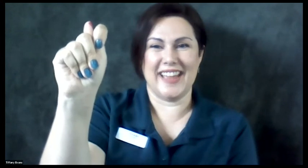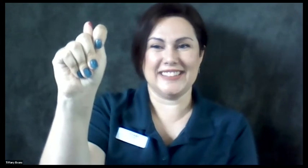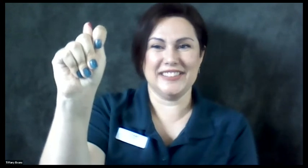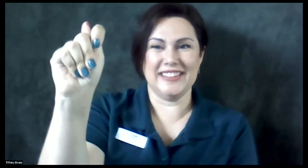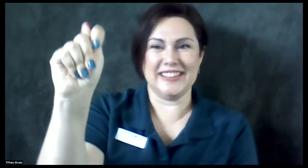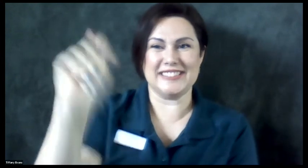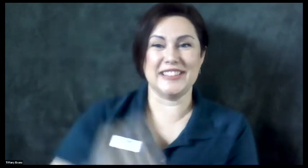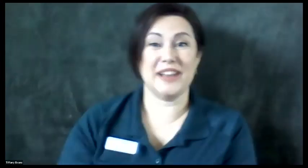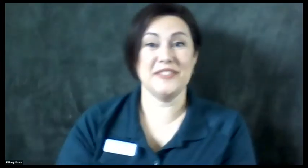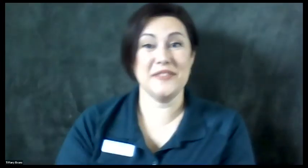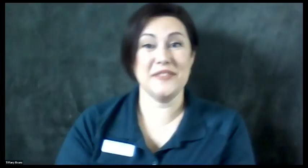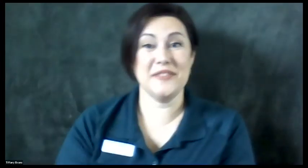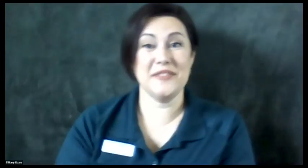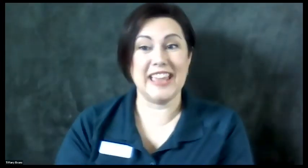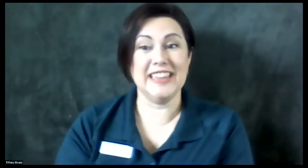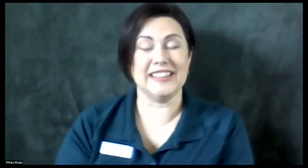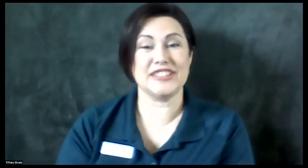Excellent. I see a lot of you got it. It is ant. Let's try it